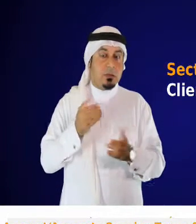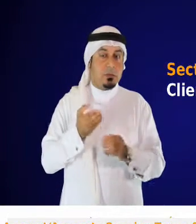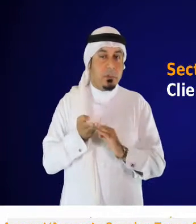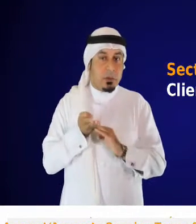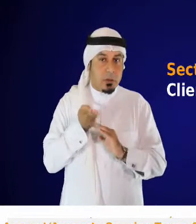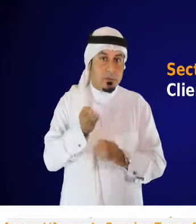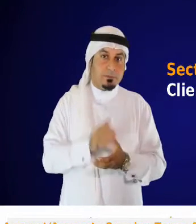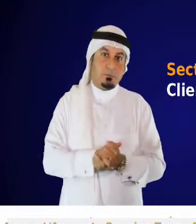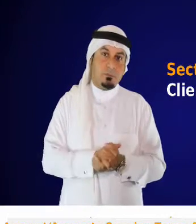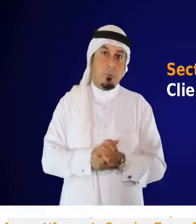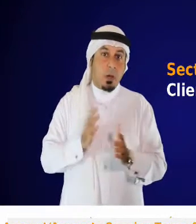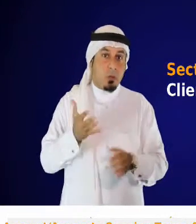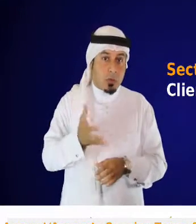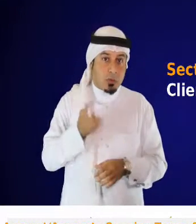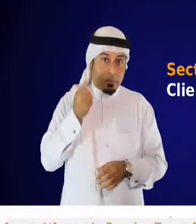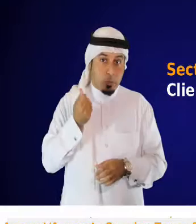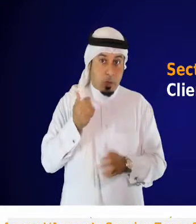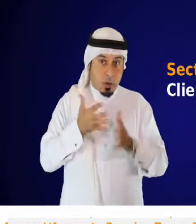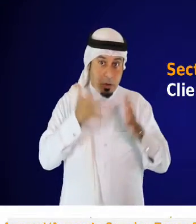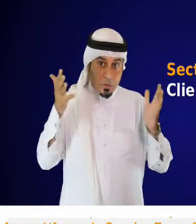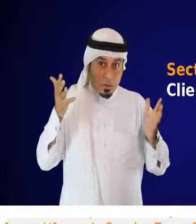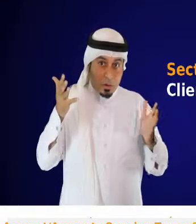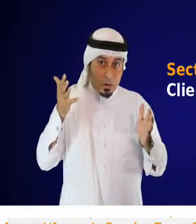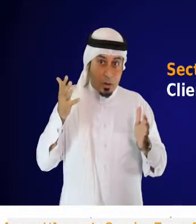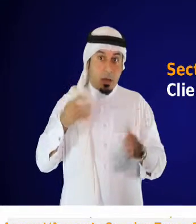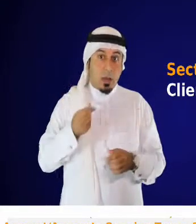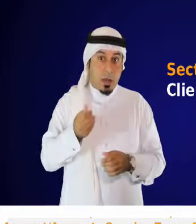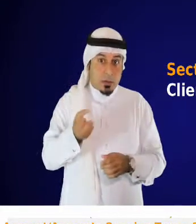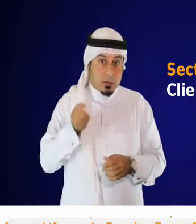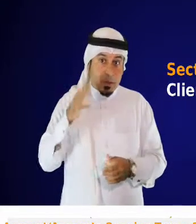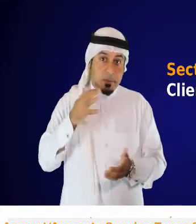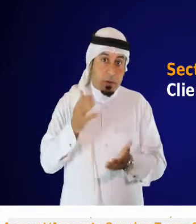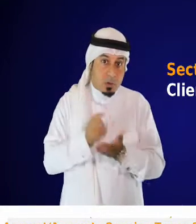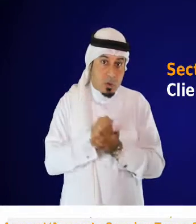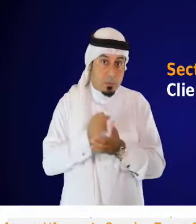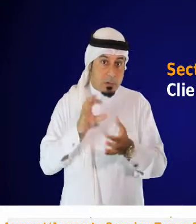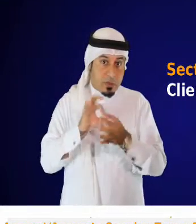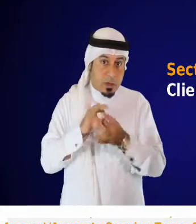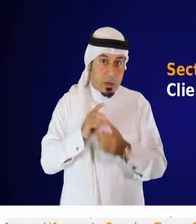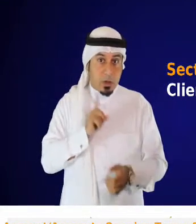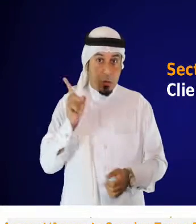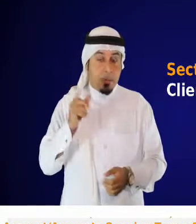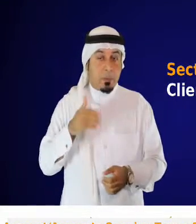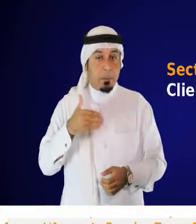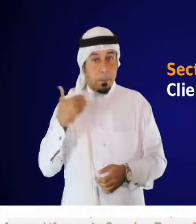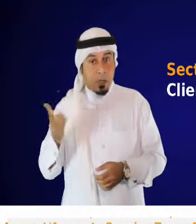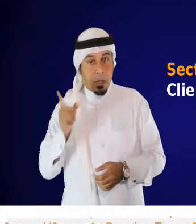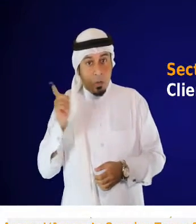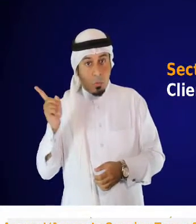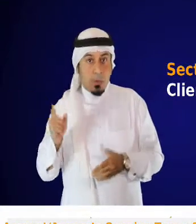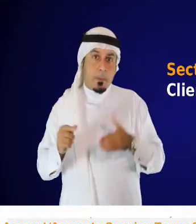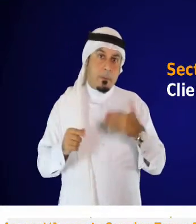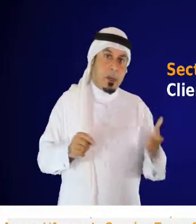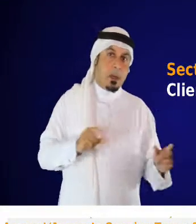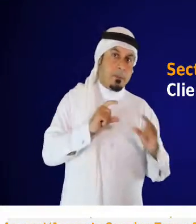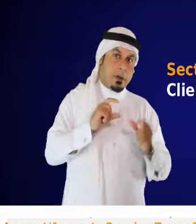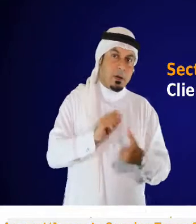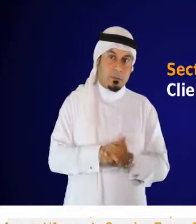any agreed overdraft limit that he or she may have agreed with the bank. In the event that an unauthorized overdraft